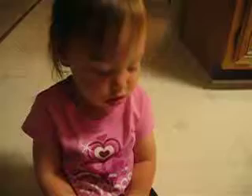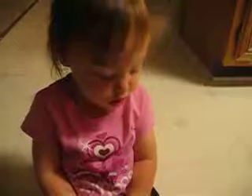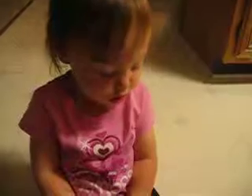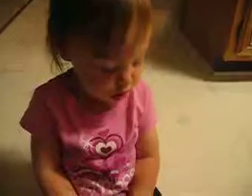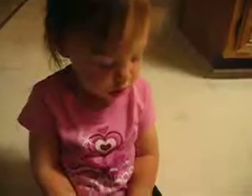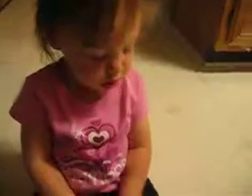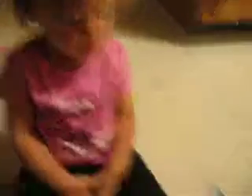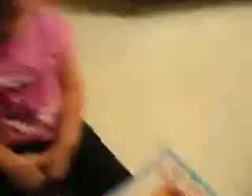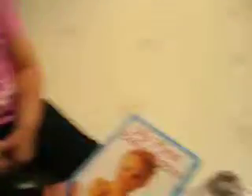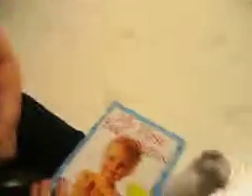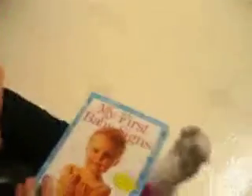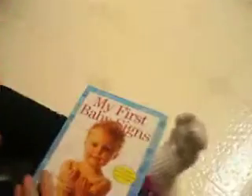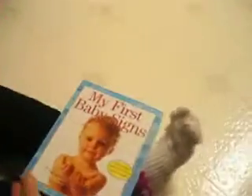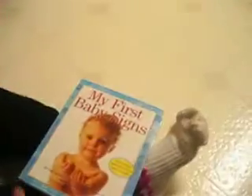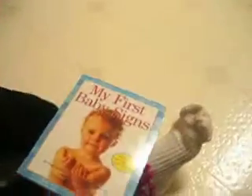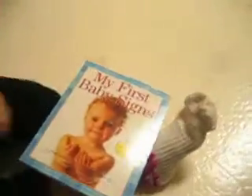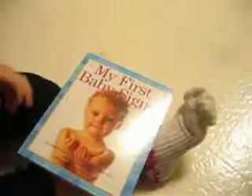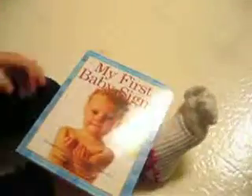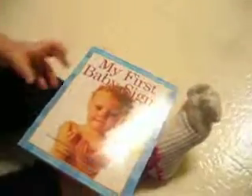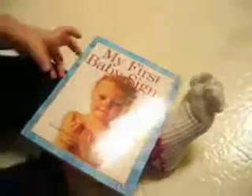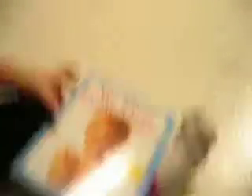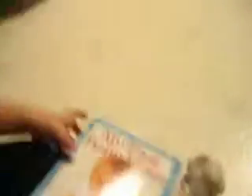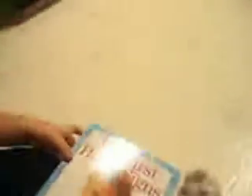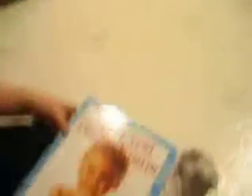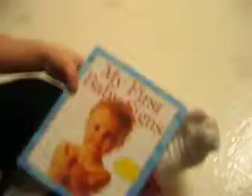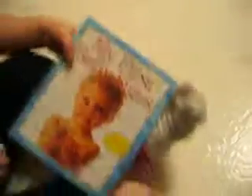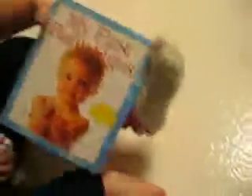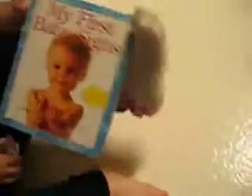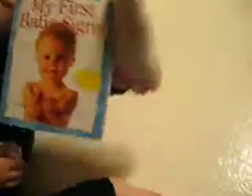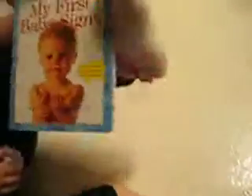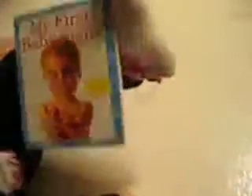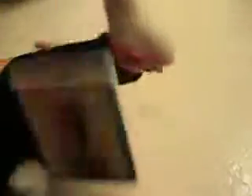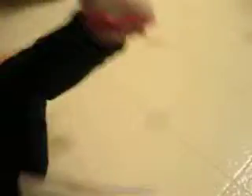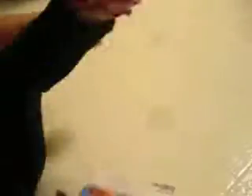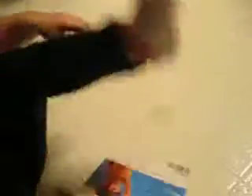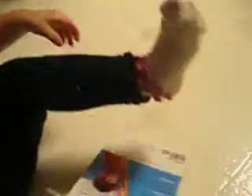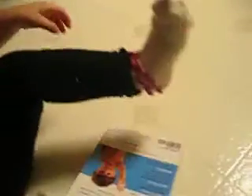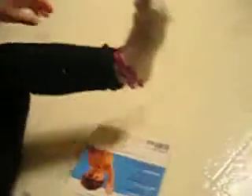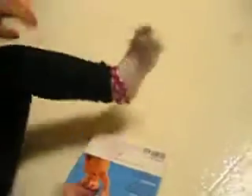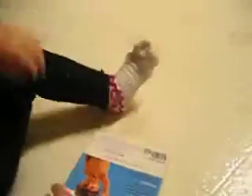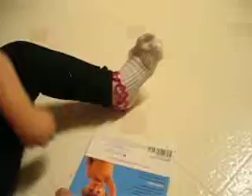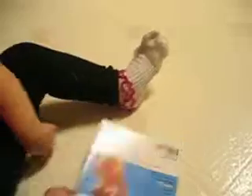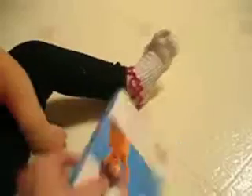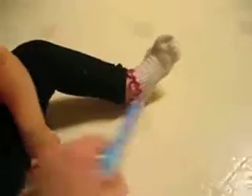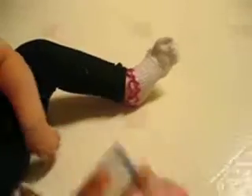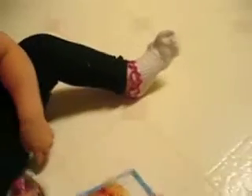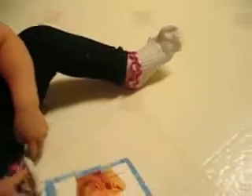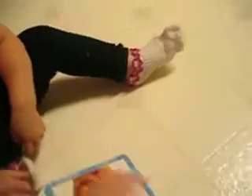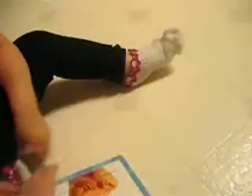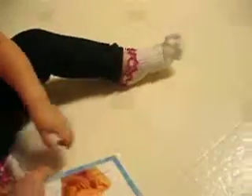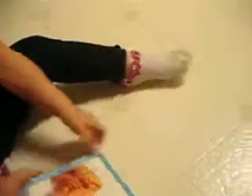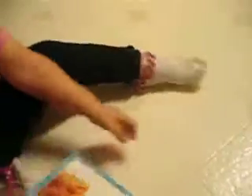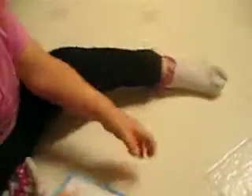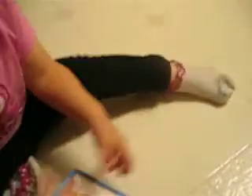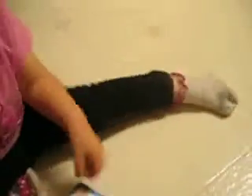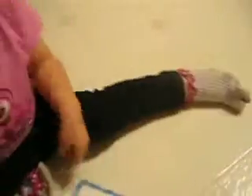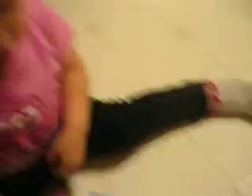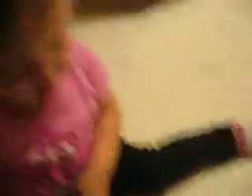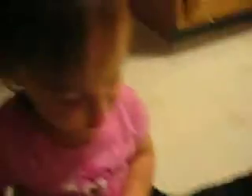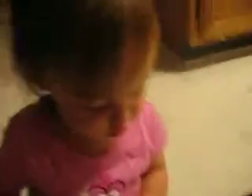Cory got a great book from her aunt niece. Baby's first sign is doing sign language and she can do just about all of them. So